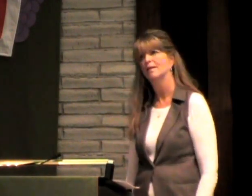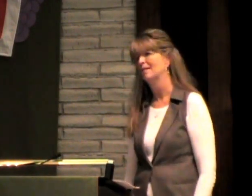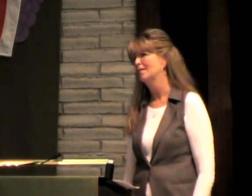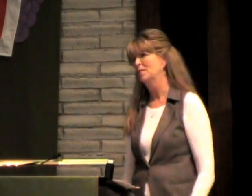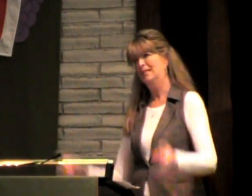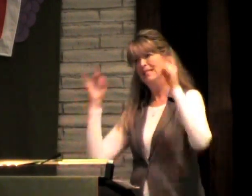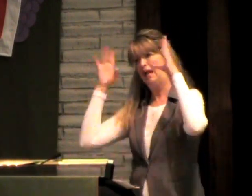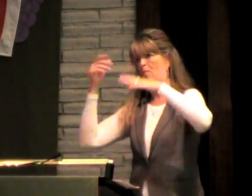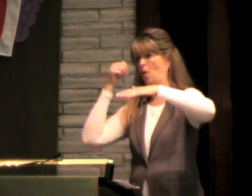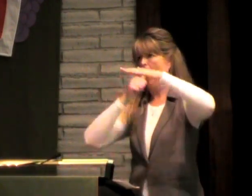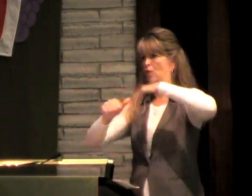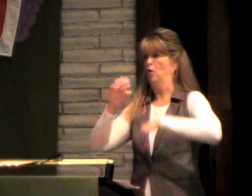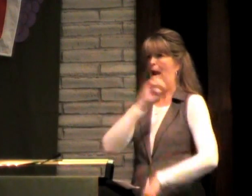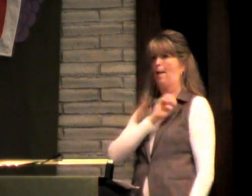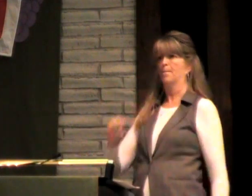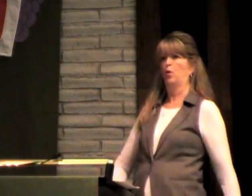during that time it was not easy